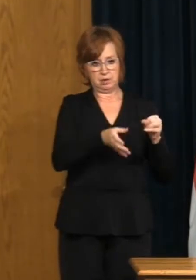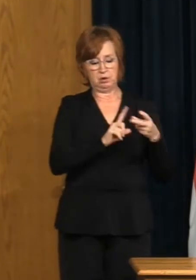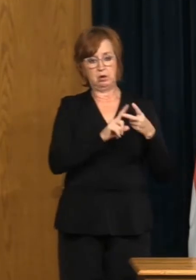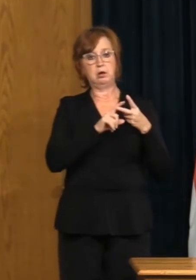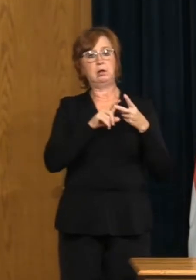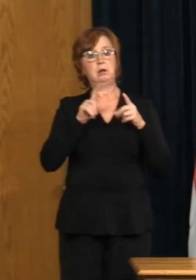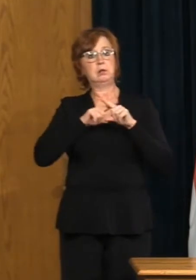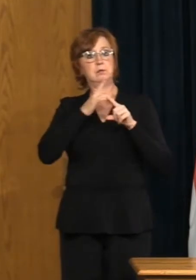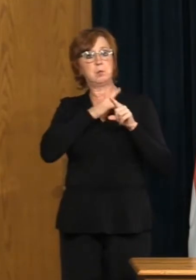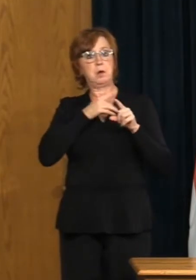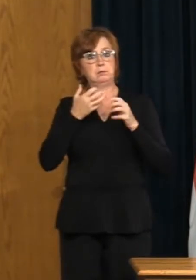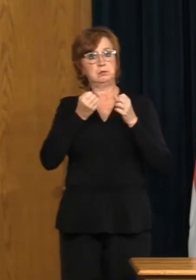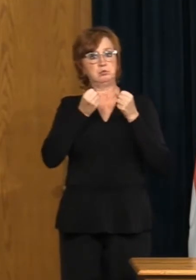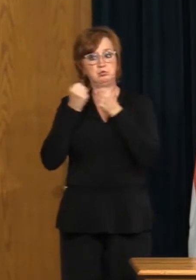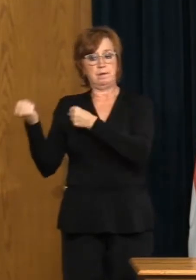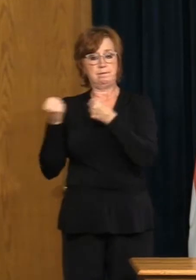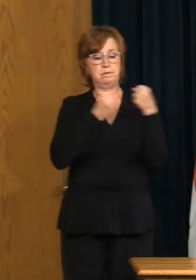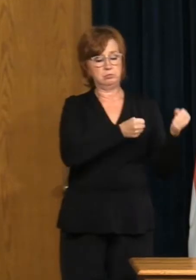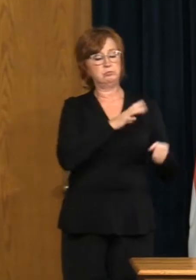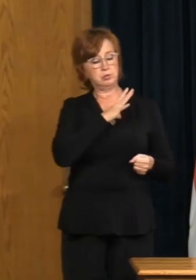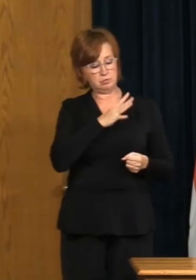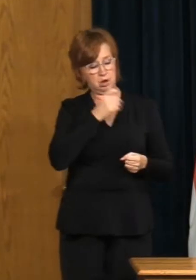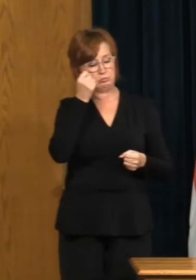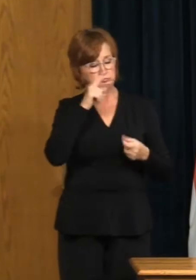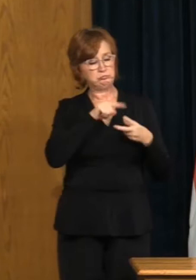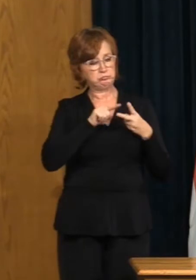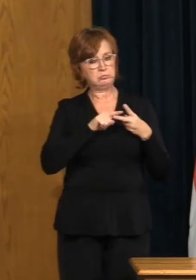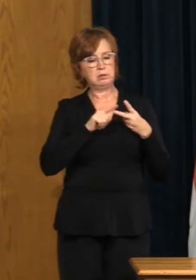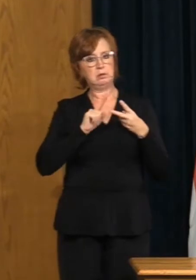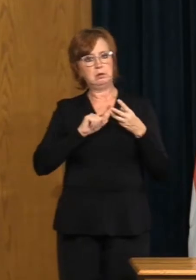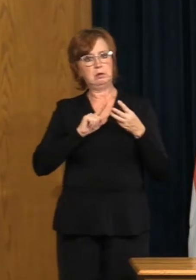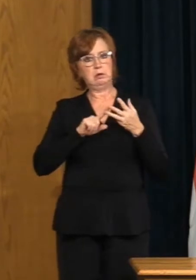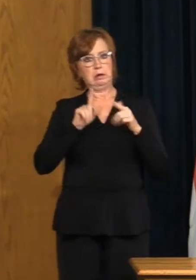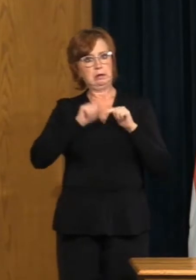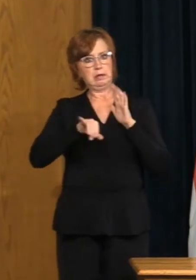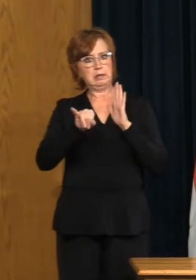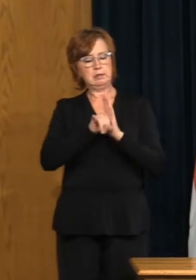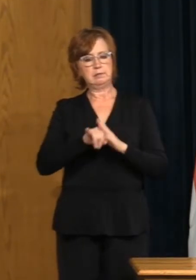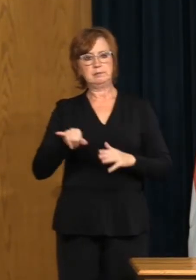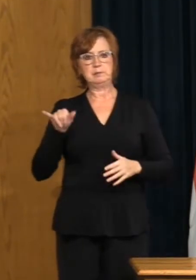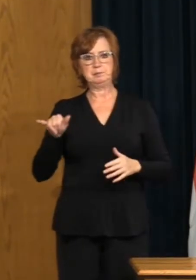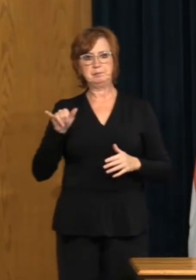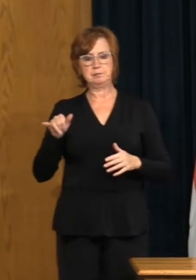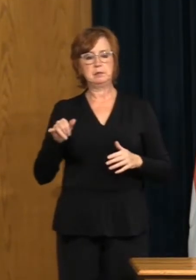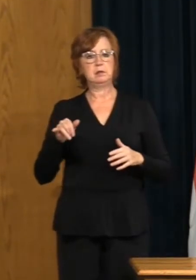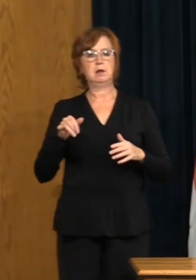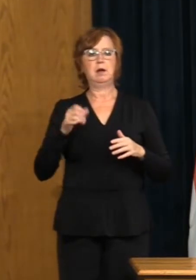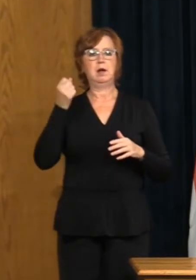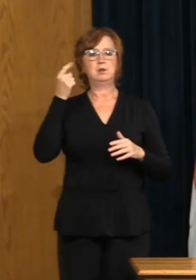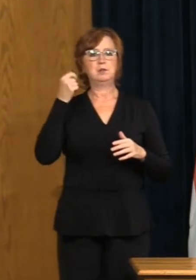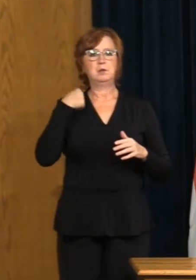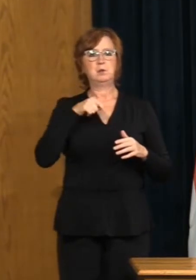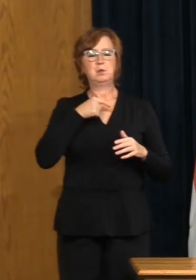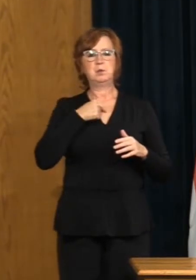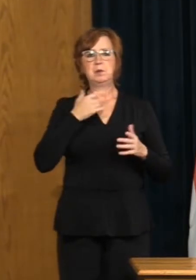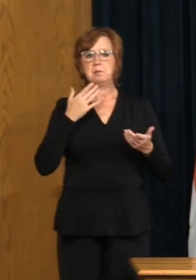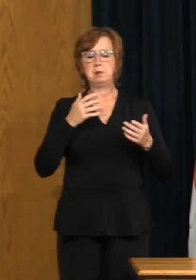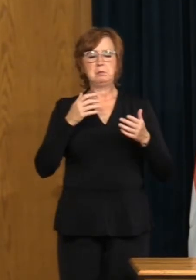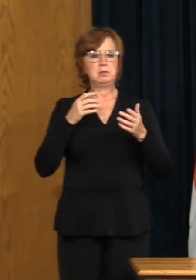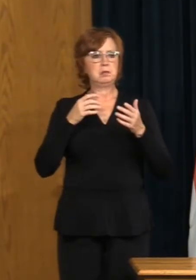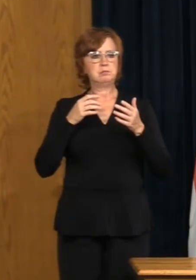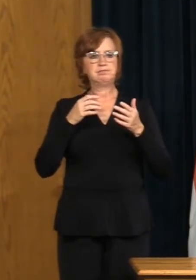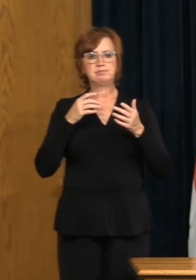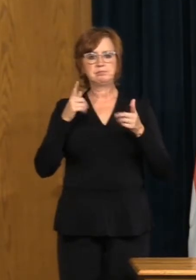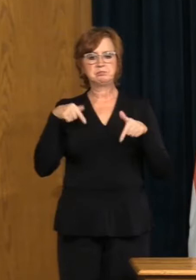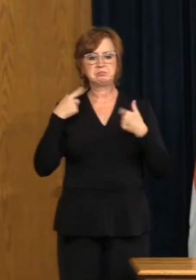to specific activities. And again, we've found occasional cases in the past 2-3 months linked to a restaurant, a bar,